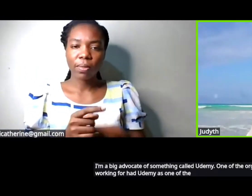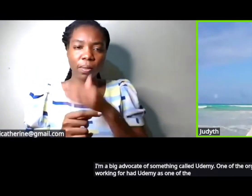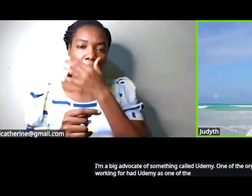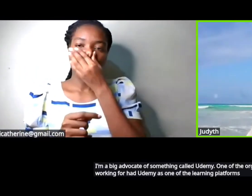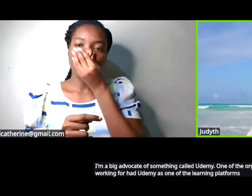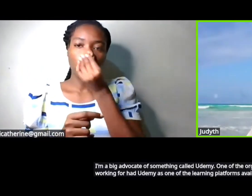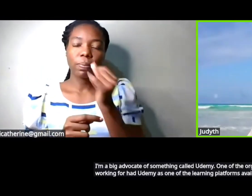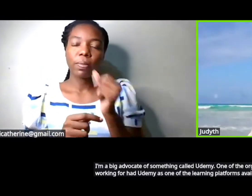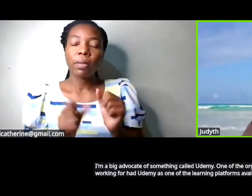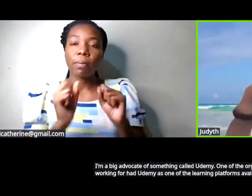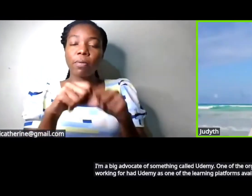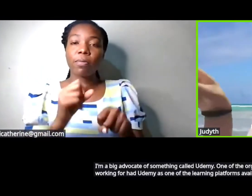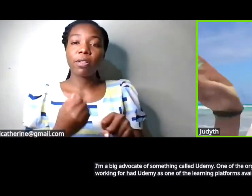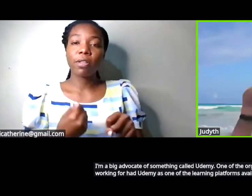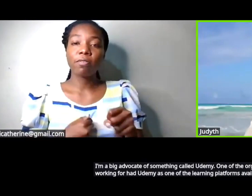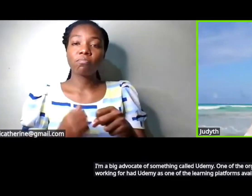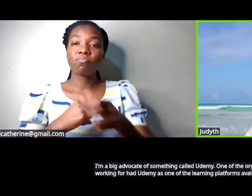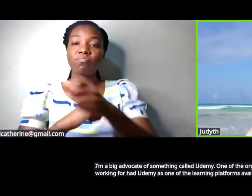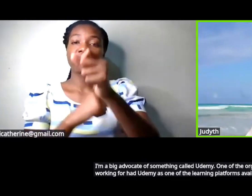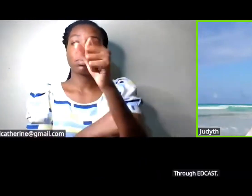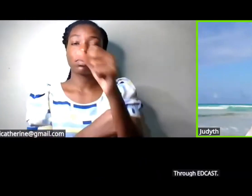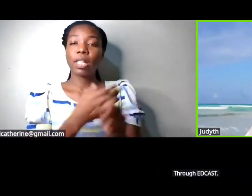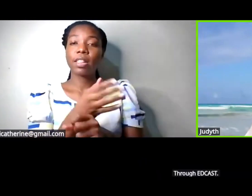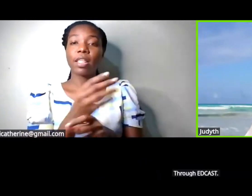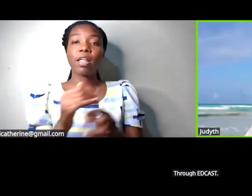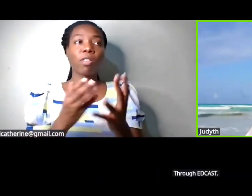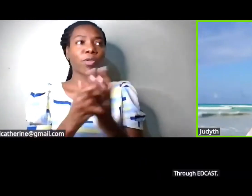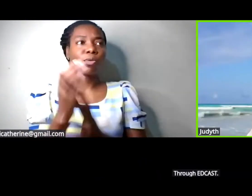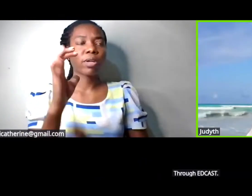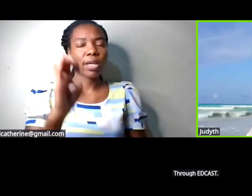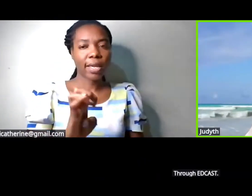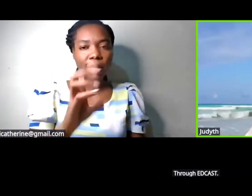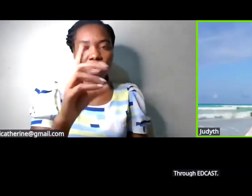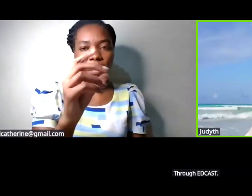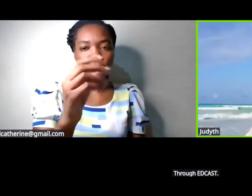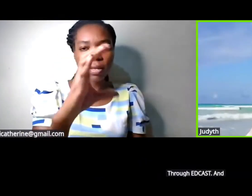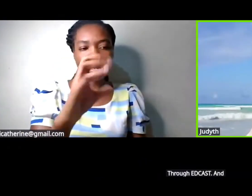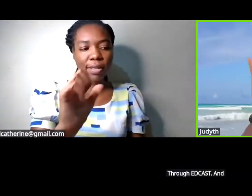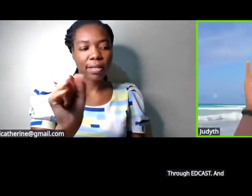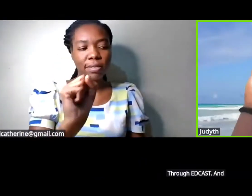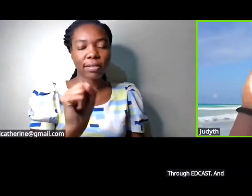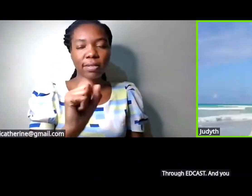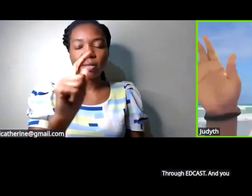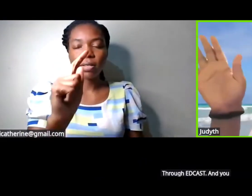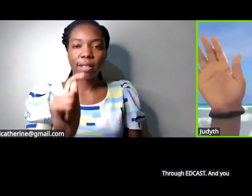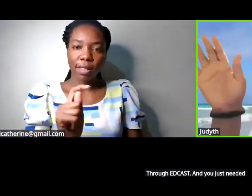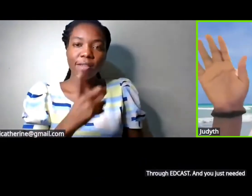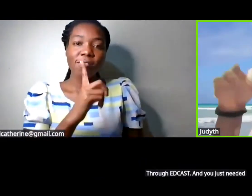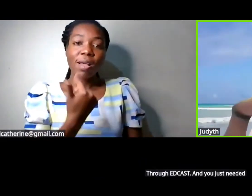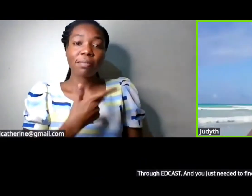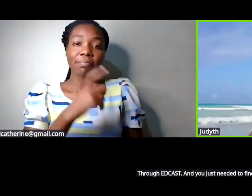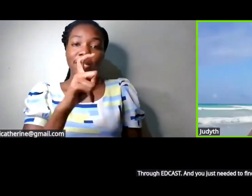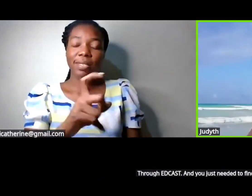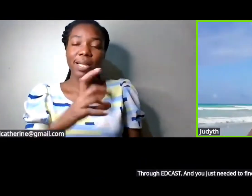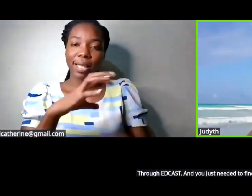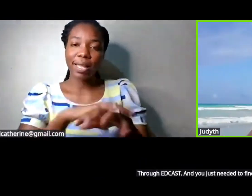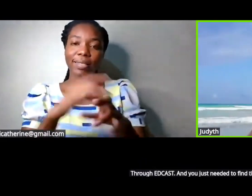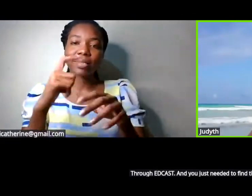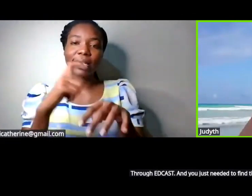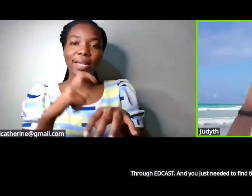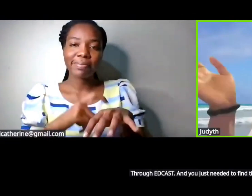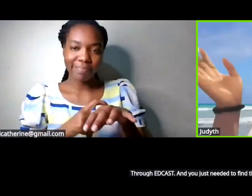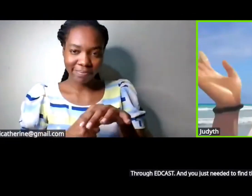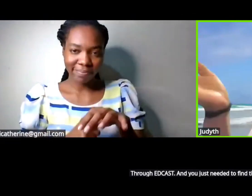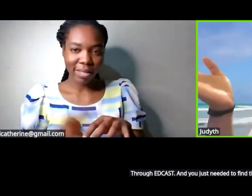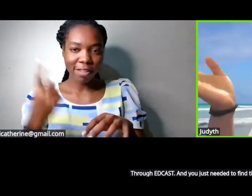available through Edcast. And you just needed to find time to